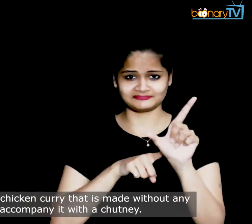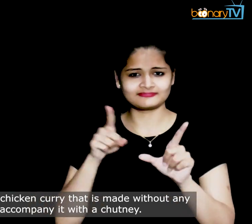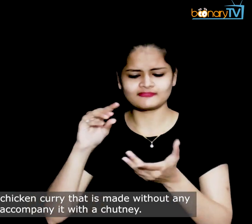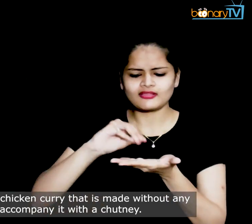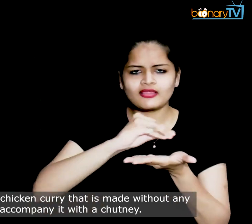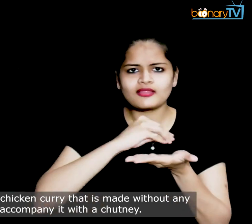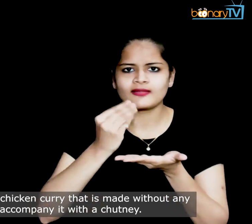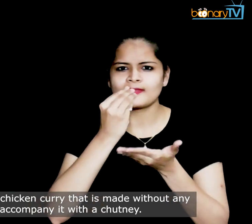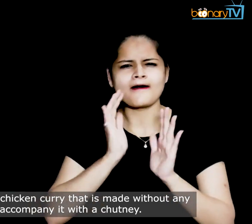with a chutney